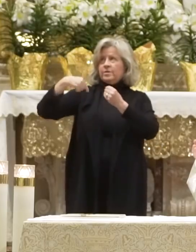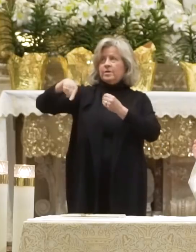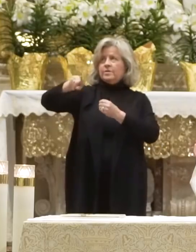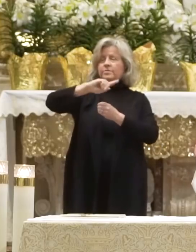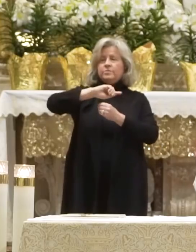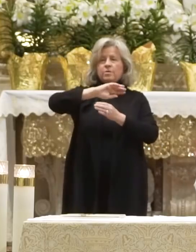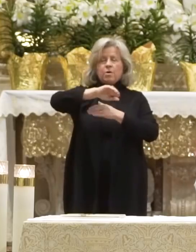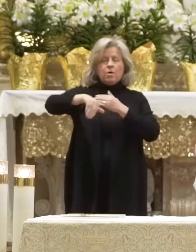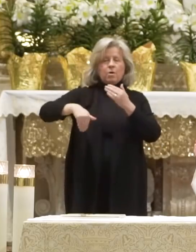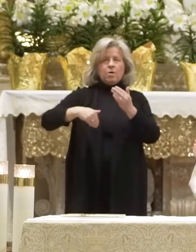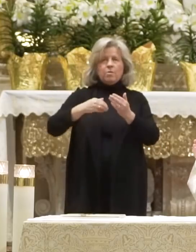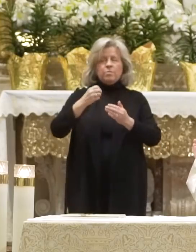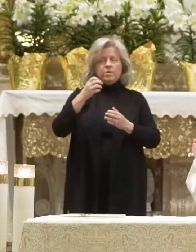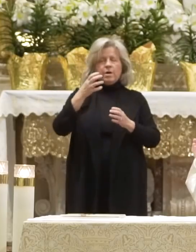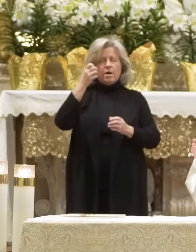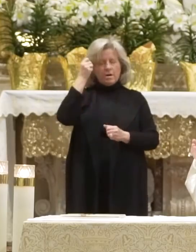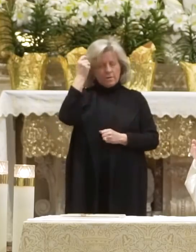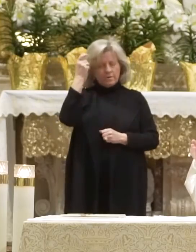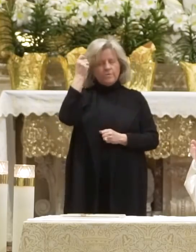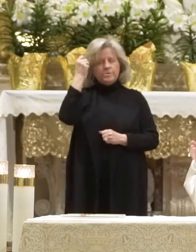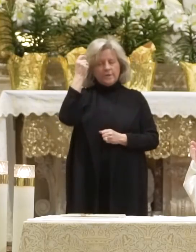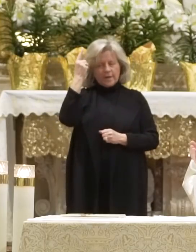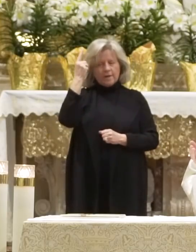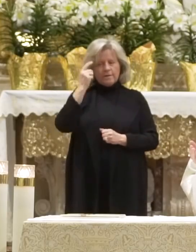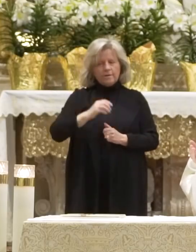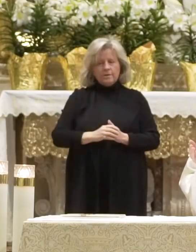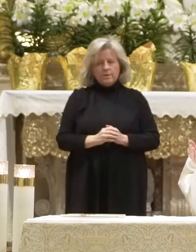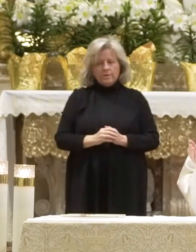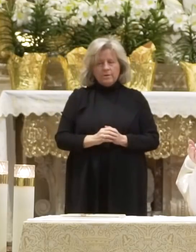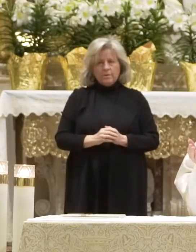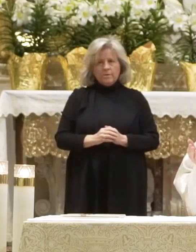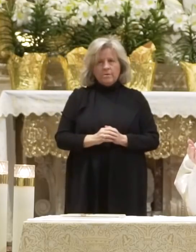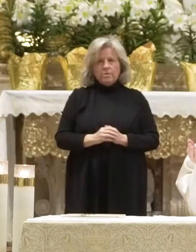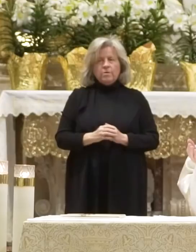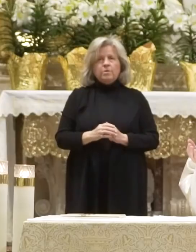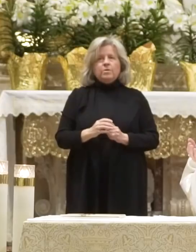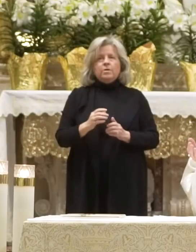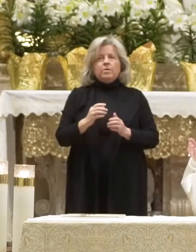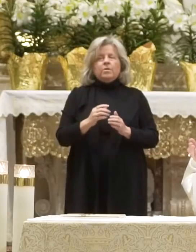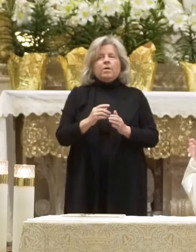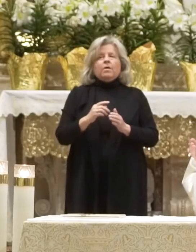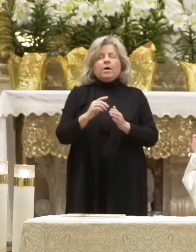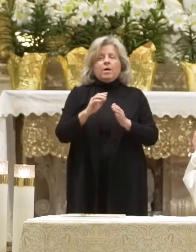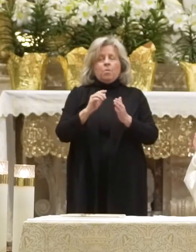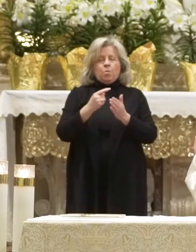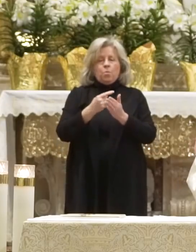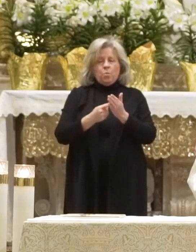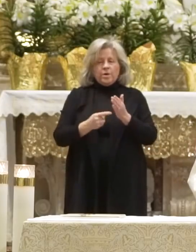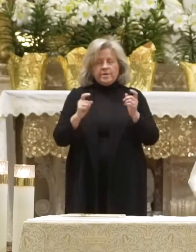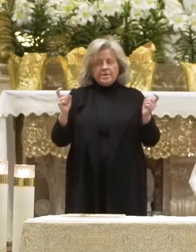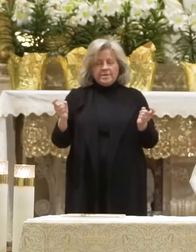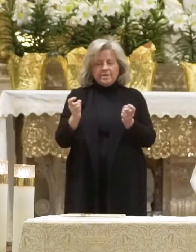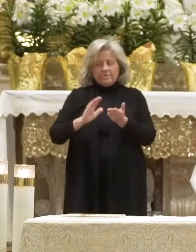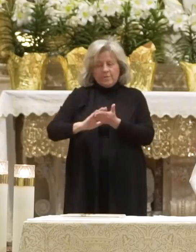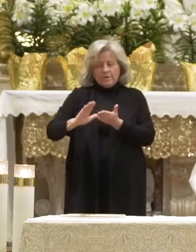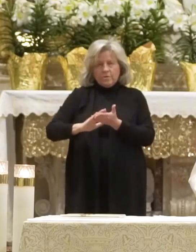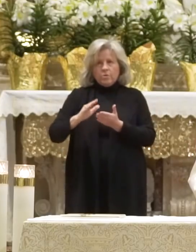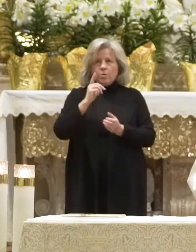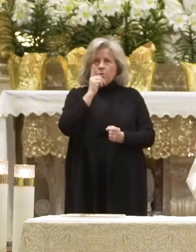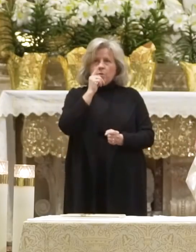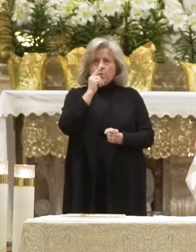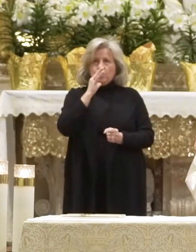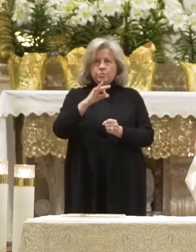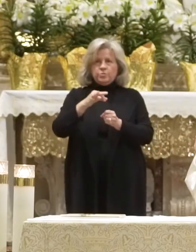that all may grasp and rightly understand in what font they have been washed, by whose spirit they have